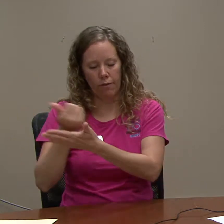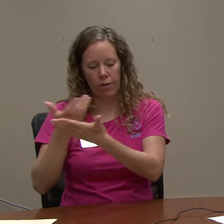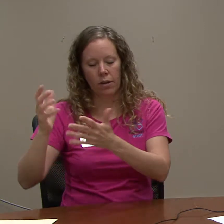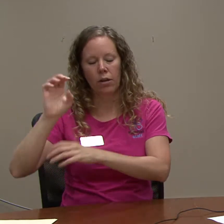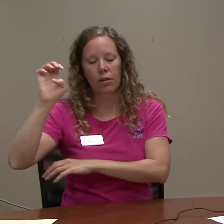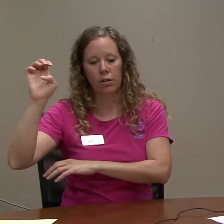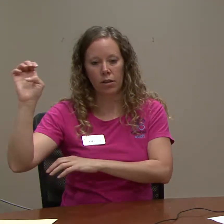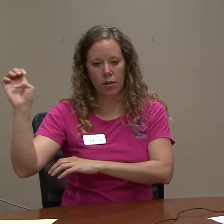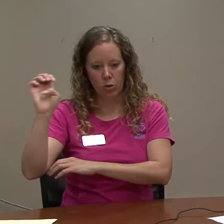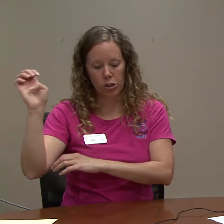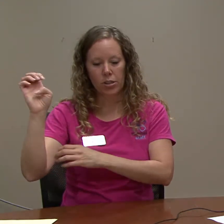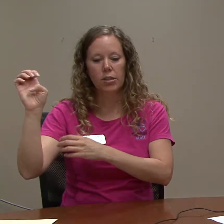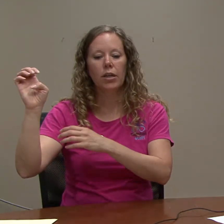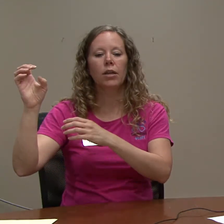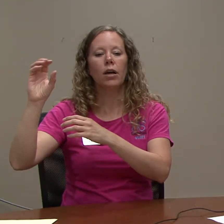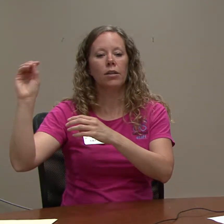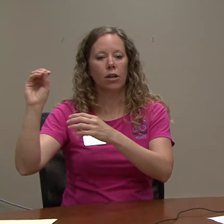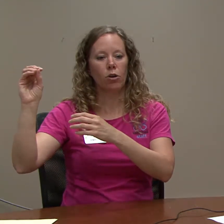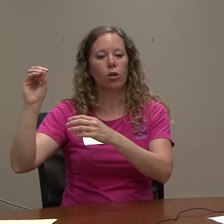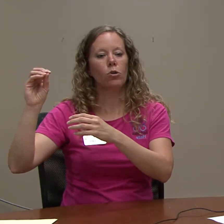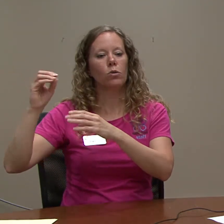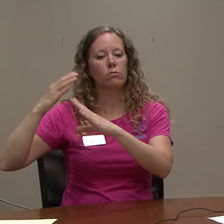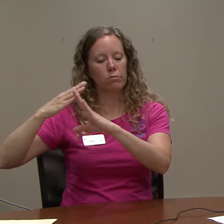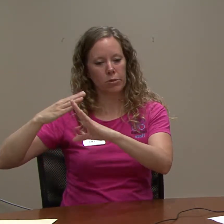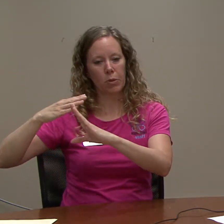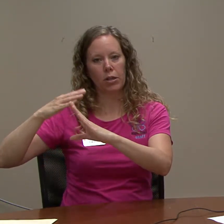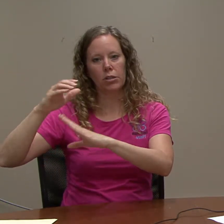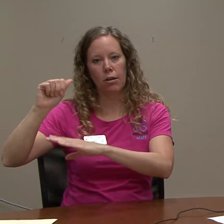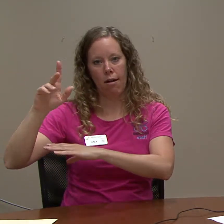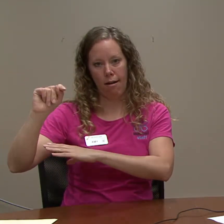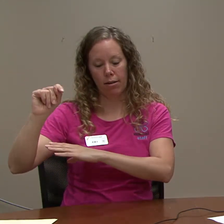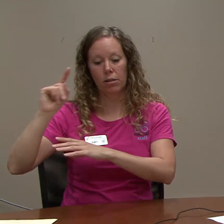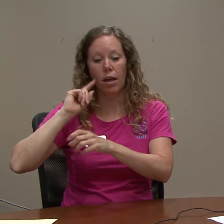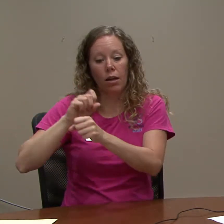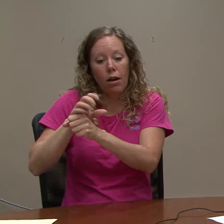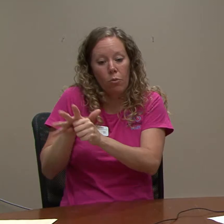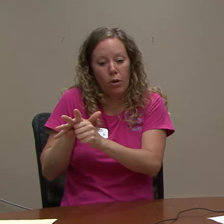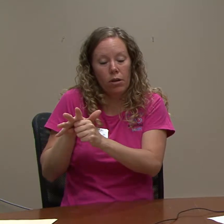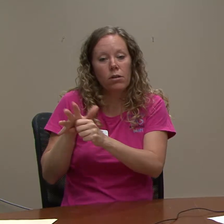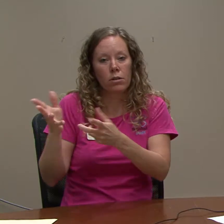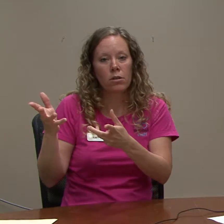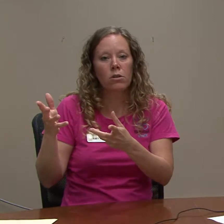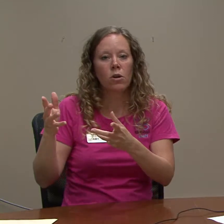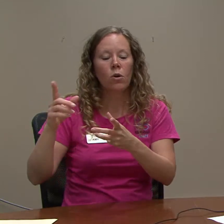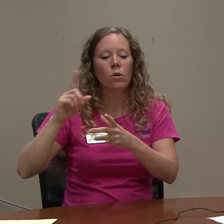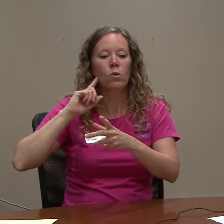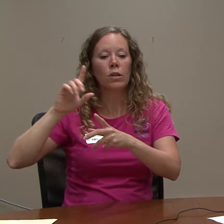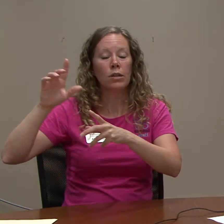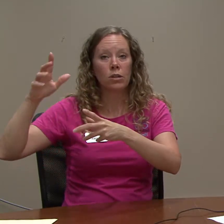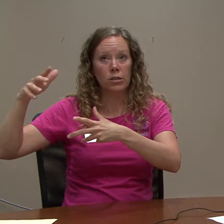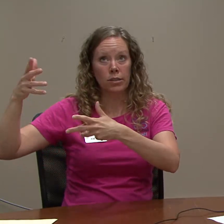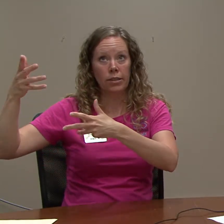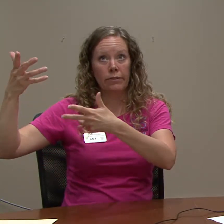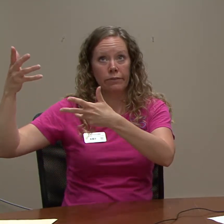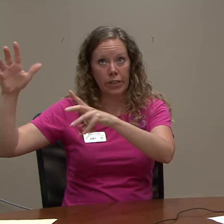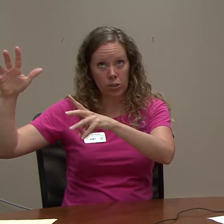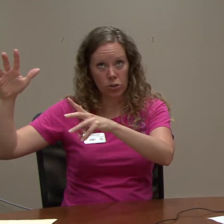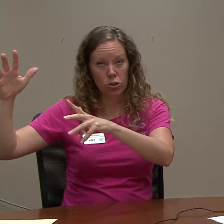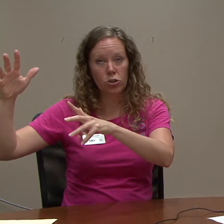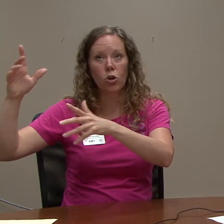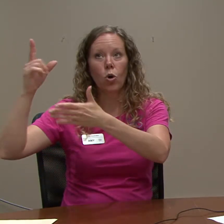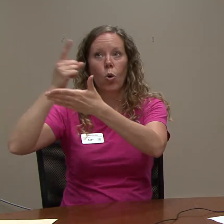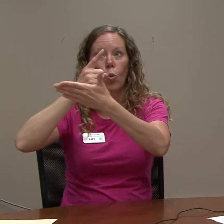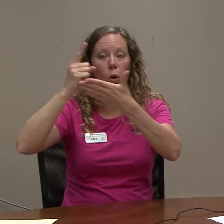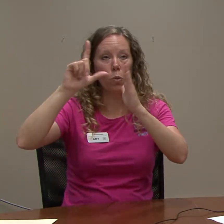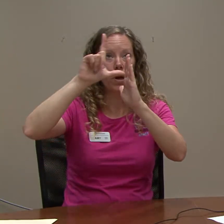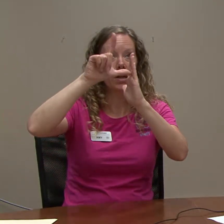Emergency Management and Civil Protection Act due to the outbreak of COVID. So when that got lifted, it would be a